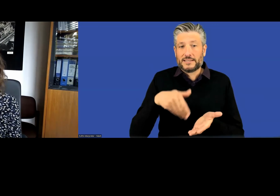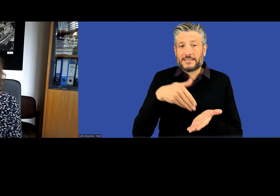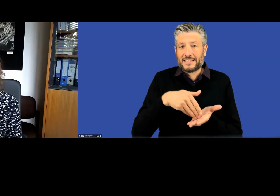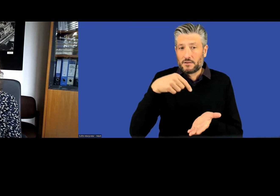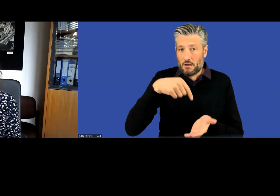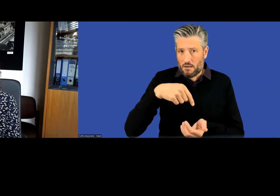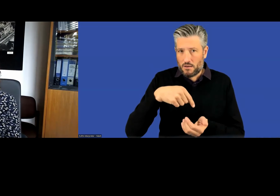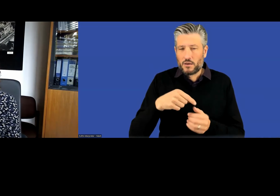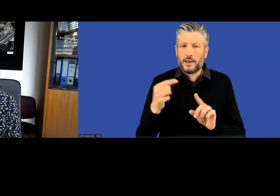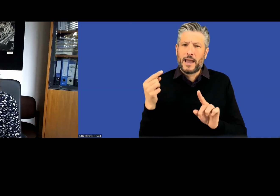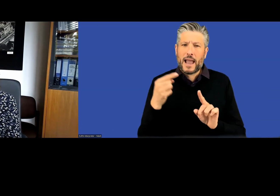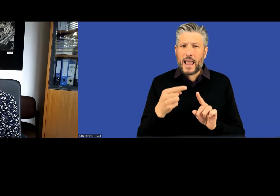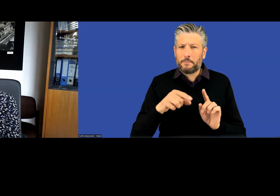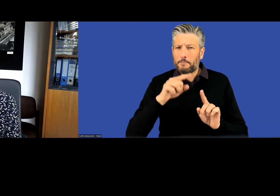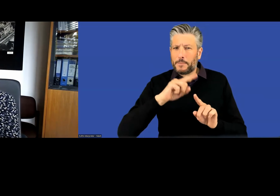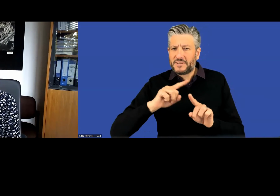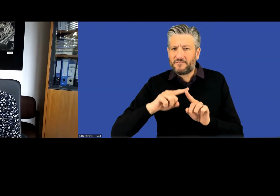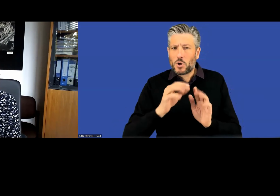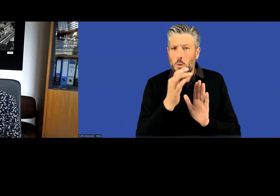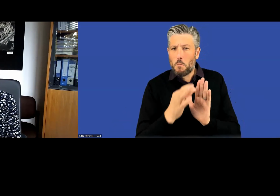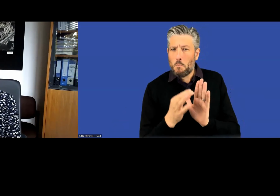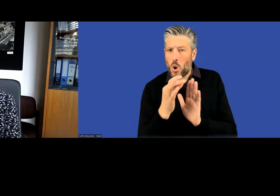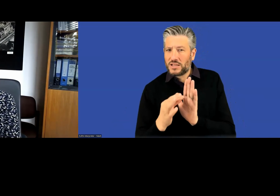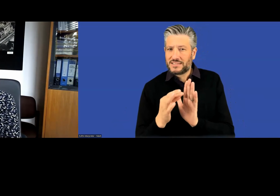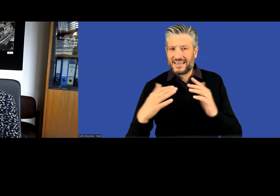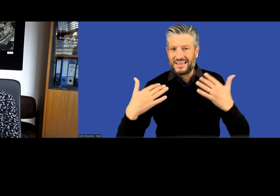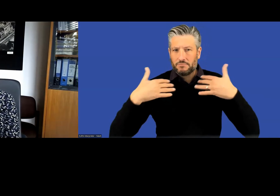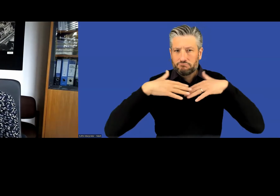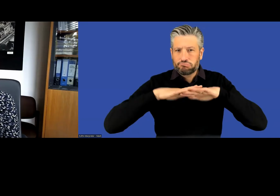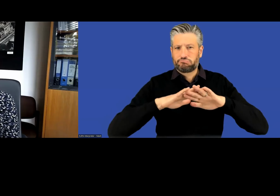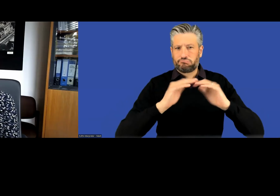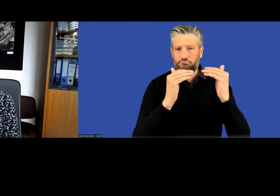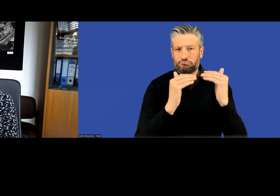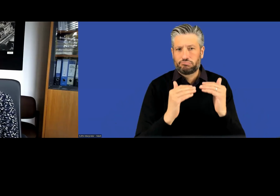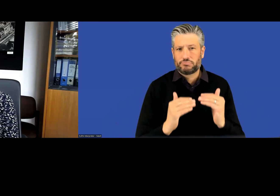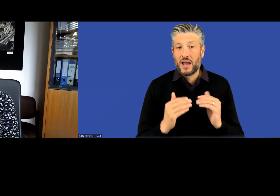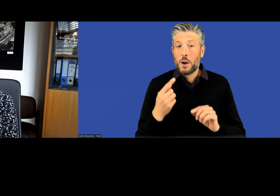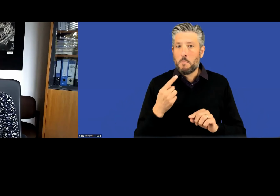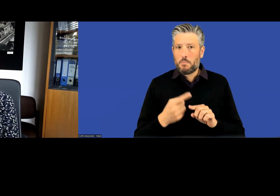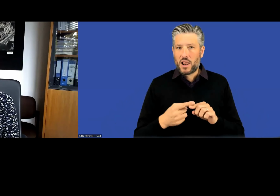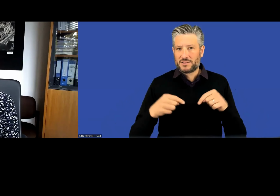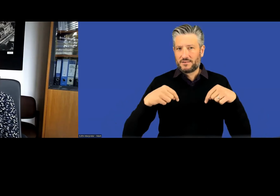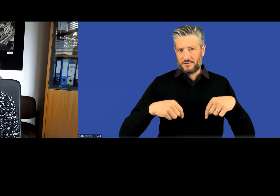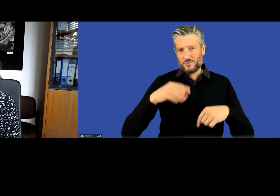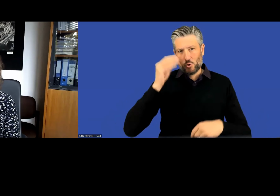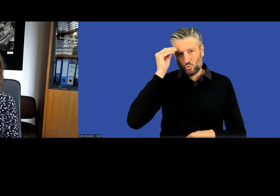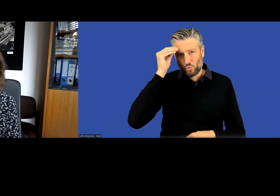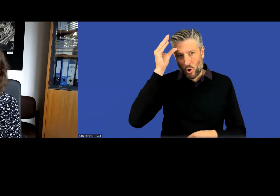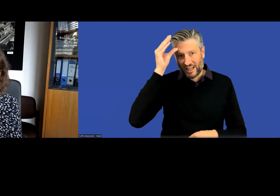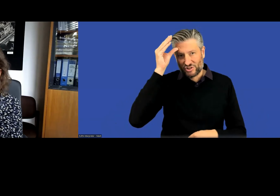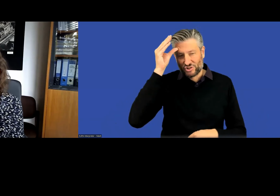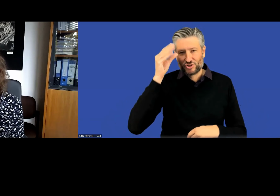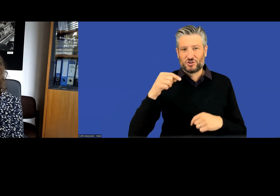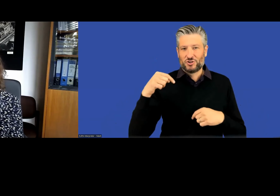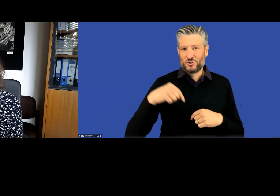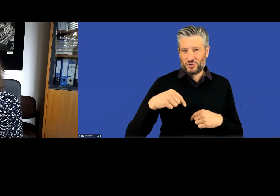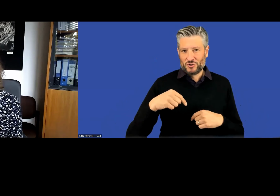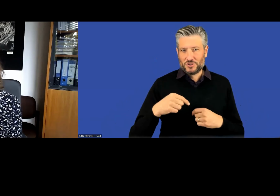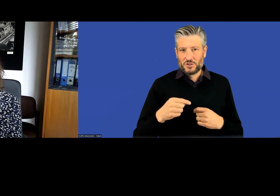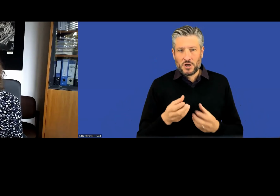policies and make it easier to access relevant knowledge. It will support the sharing of good practice, should inspire